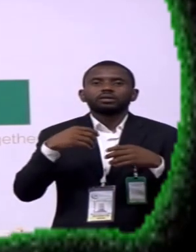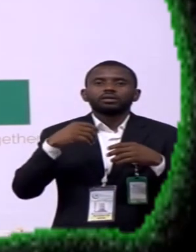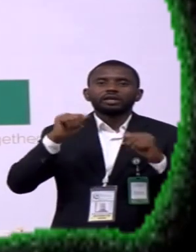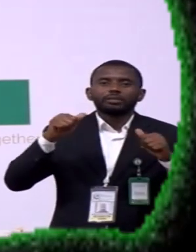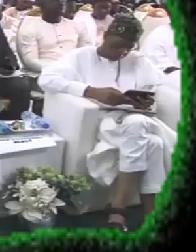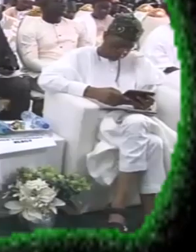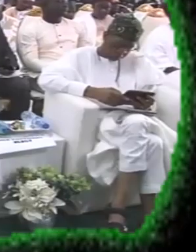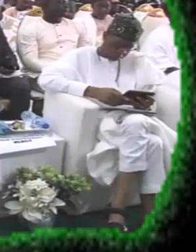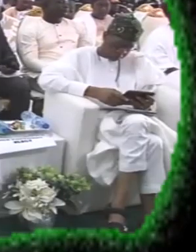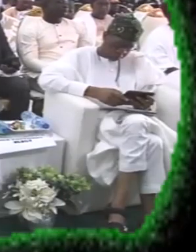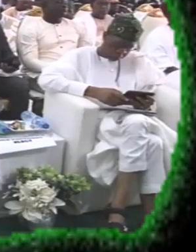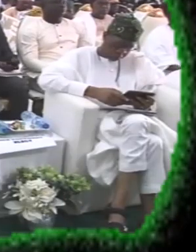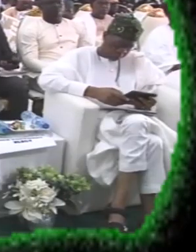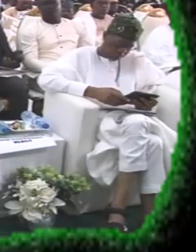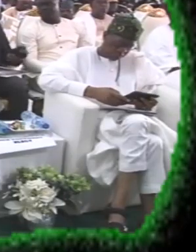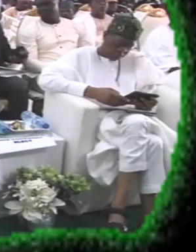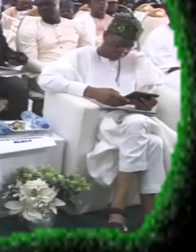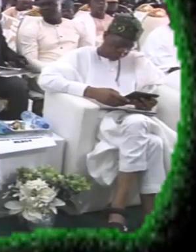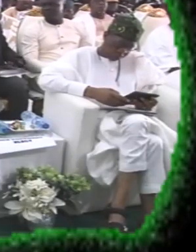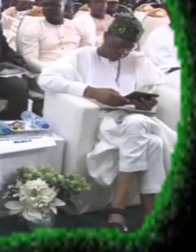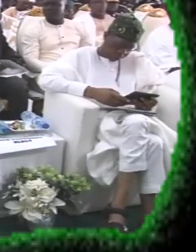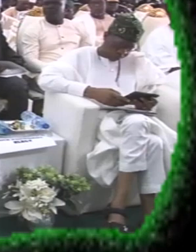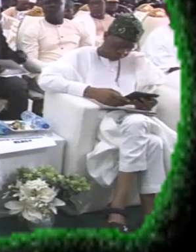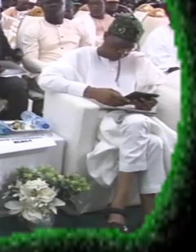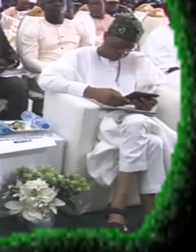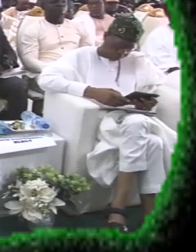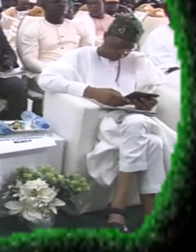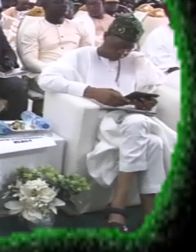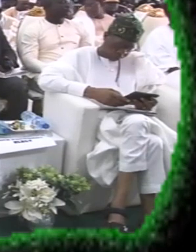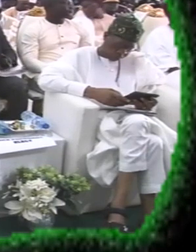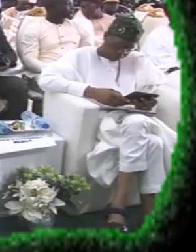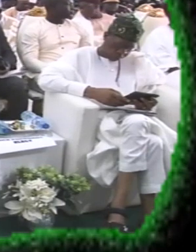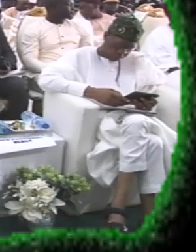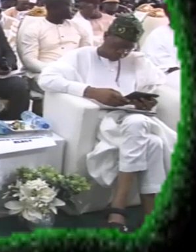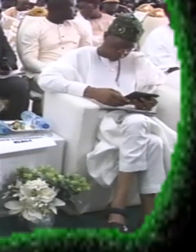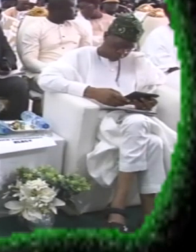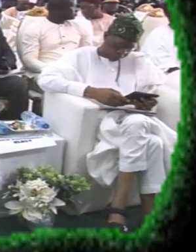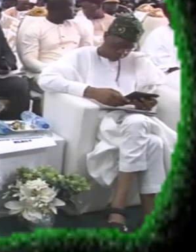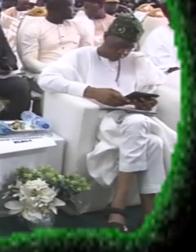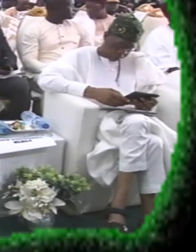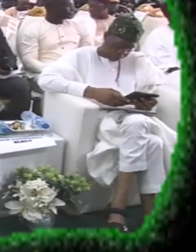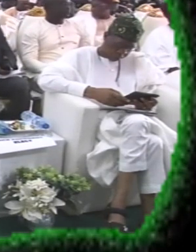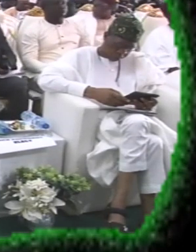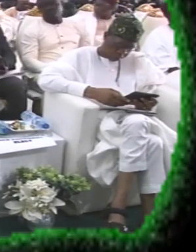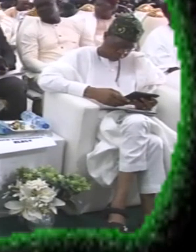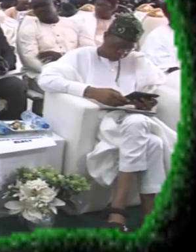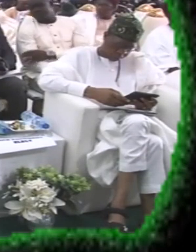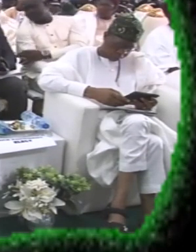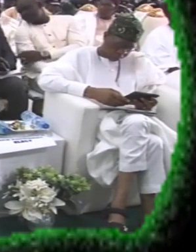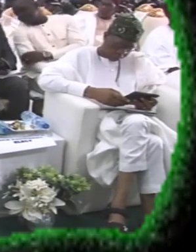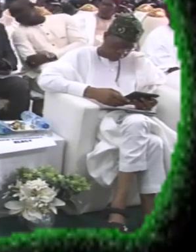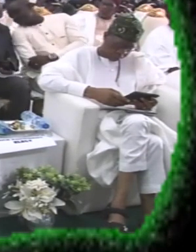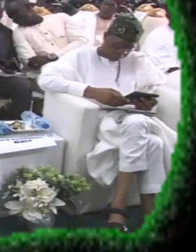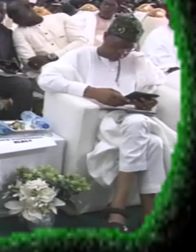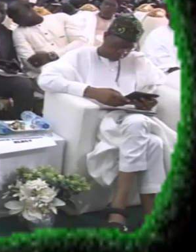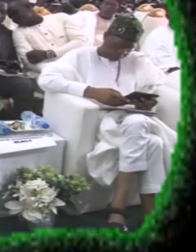must also all strive and ensure peaceful coexistence, harmony, respect for the rule